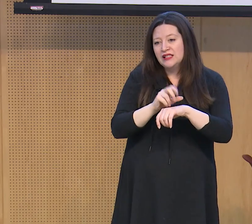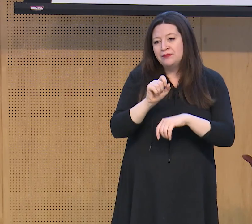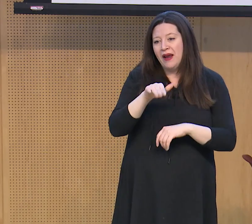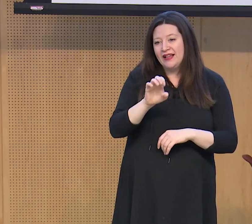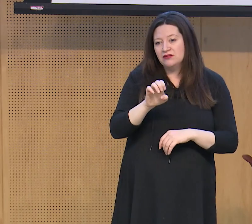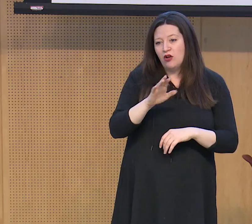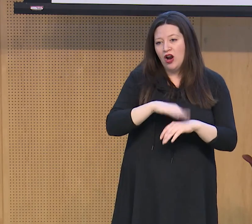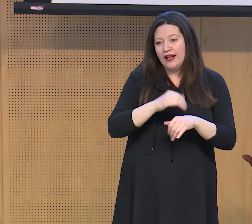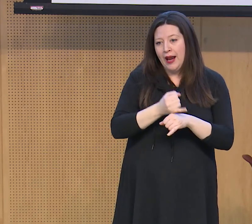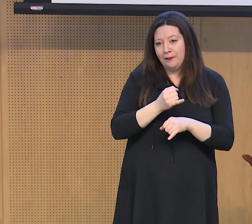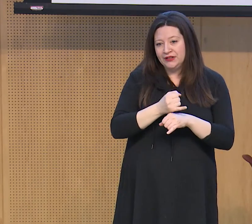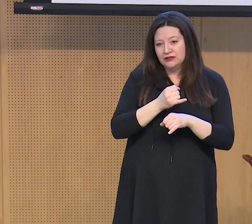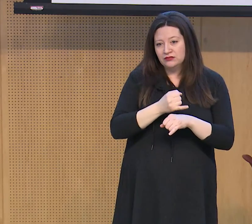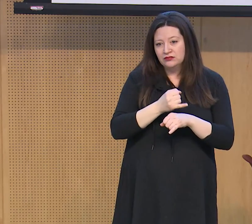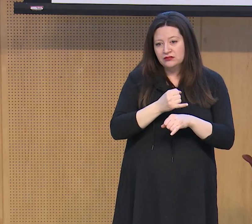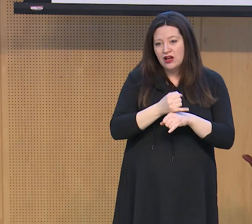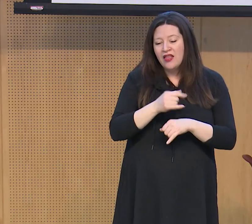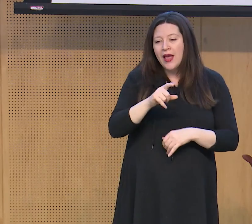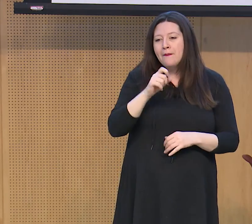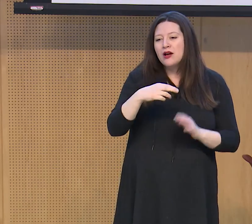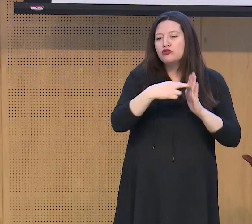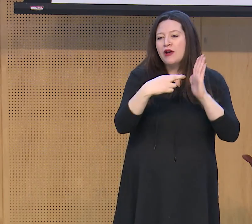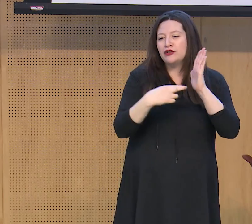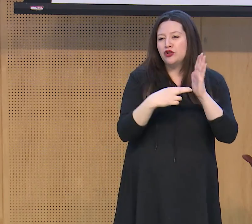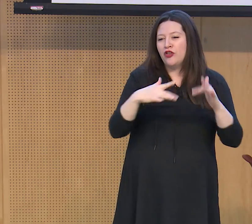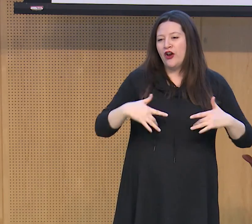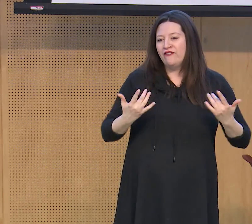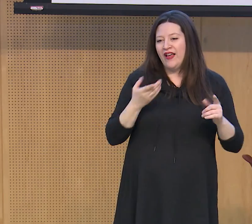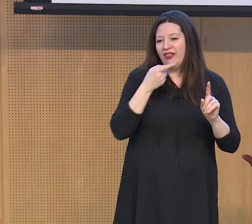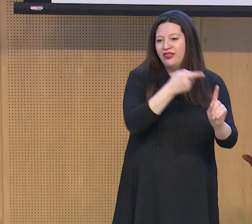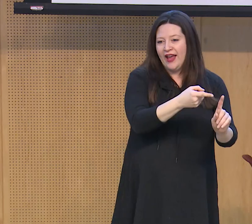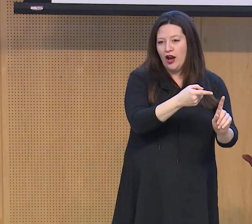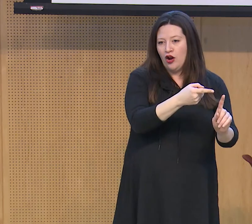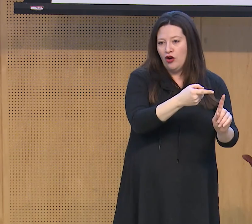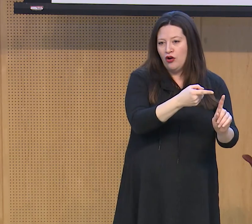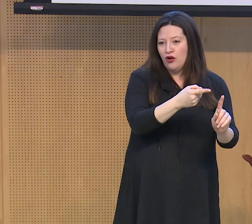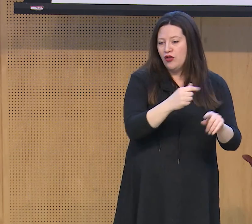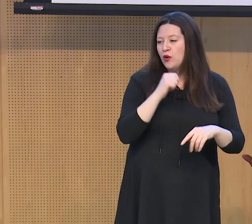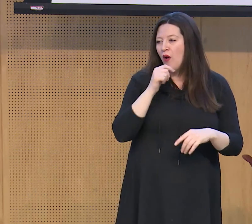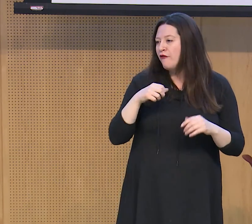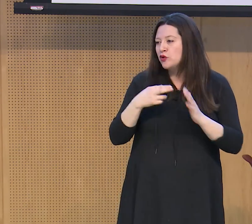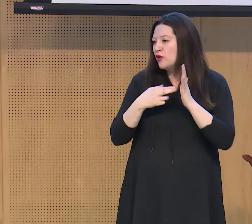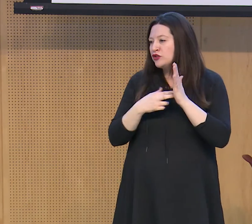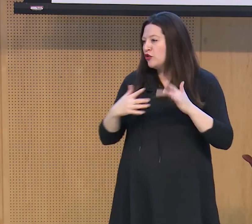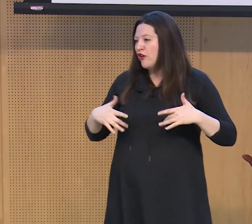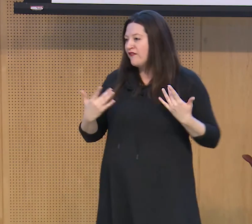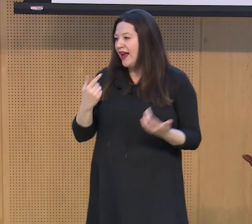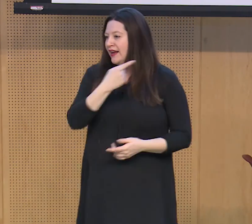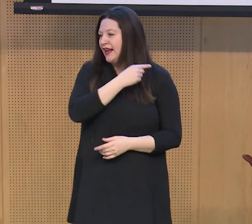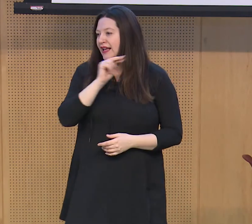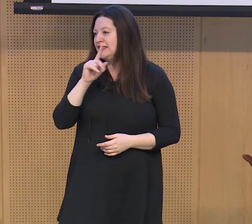organizations can book space on campus. They have to register their event via campus